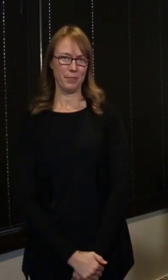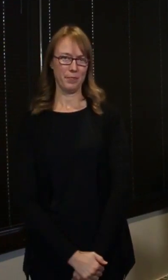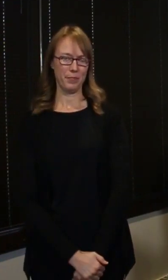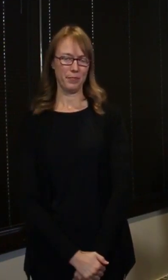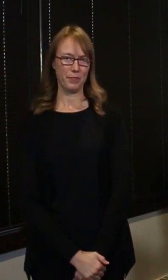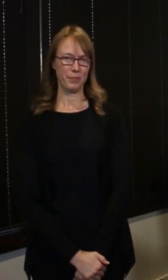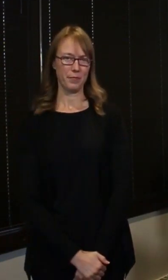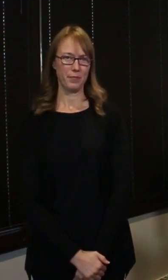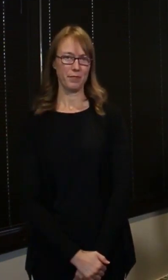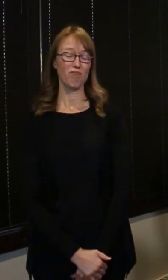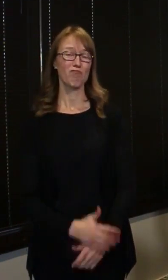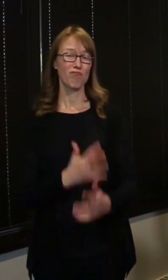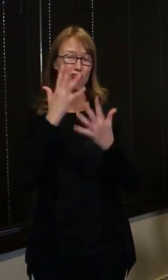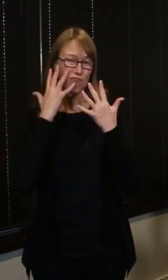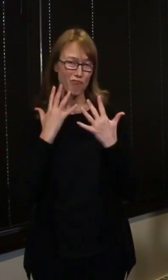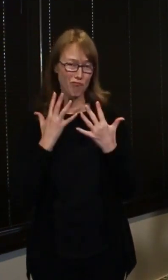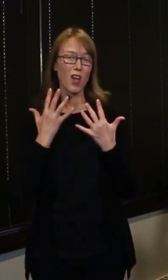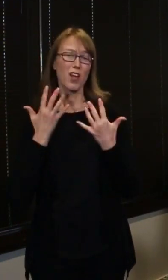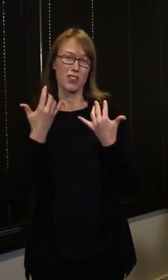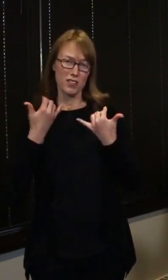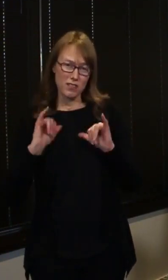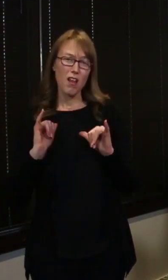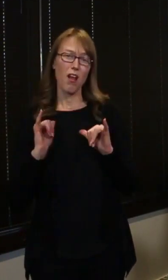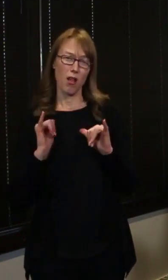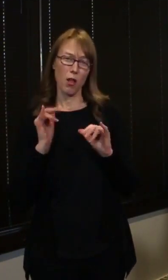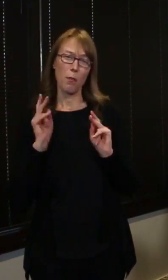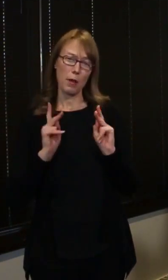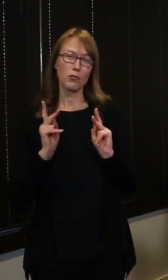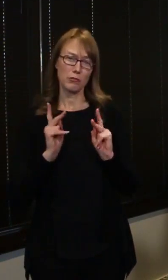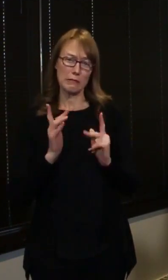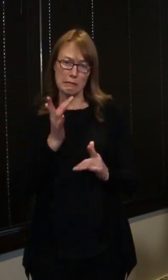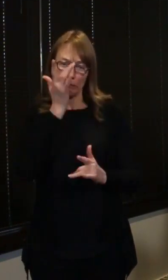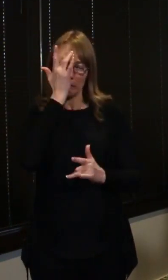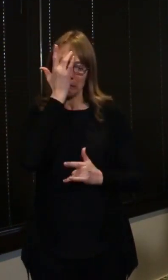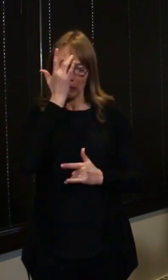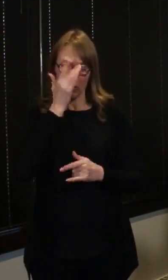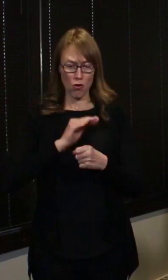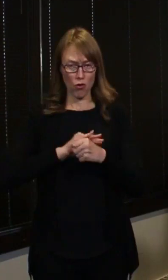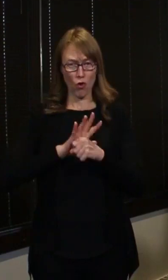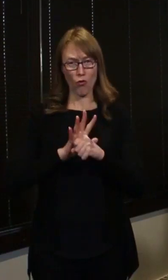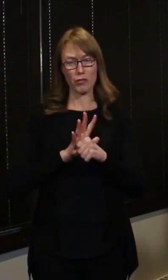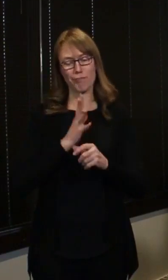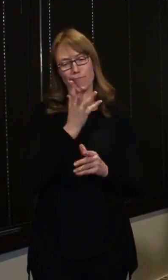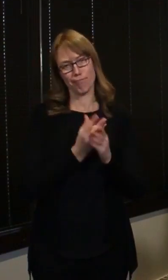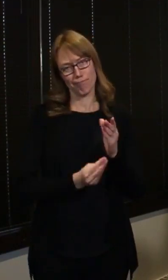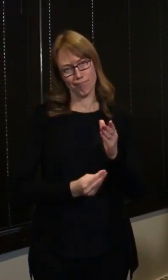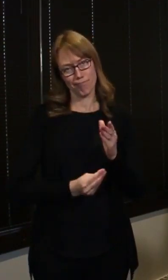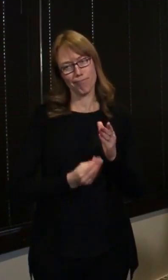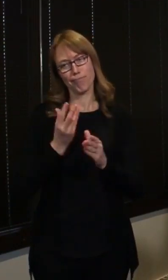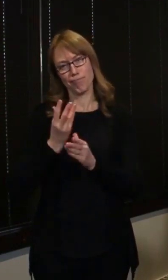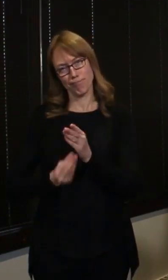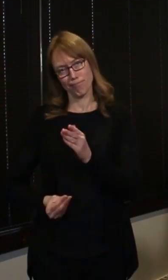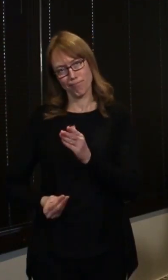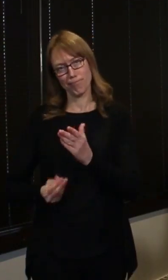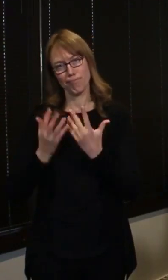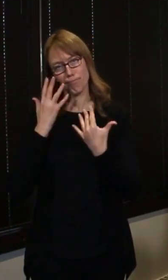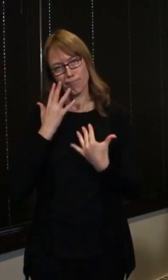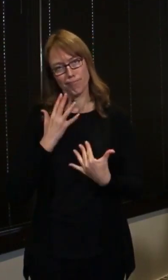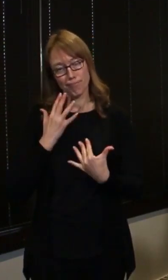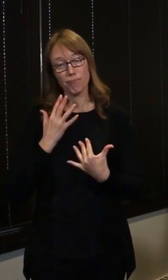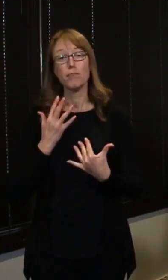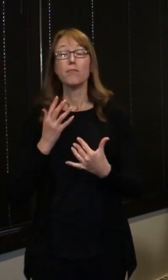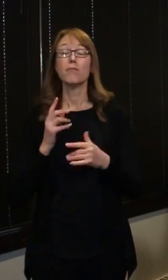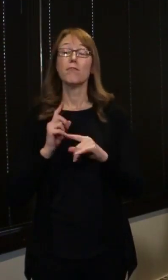Unfortunately, we still are seeing some deaths, although they have come down as well. And so I think, as everybody knows, when we start seeing declines in admissions